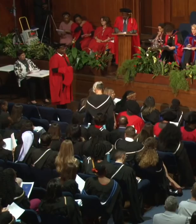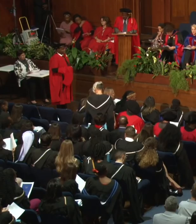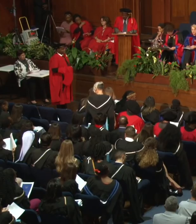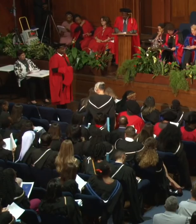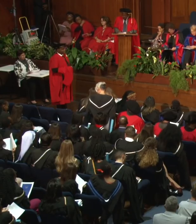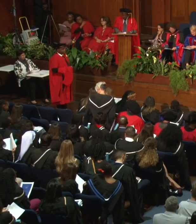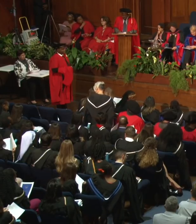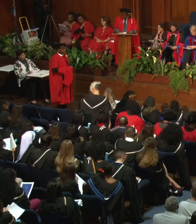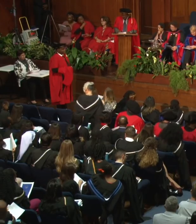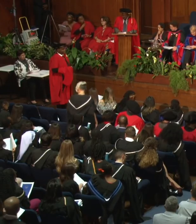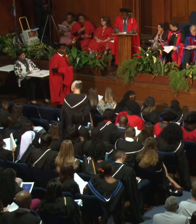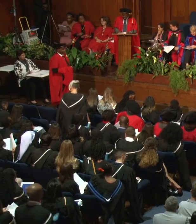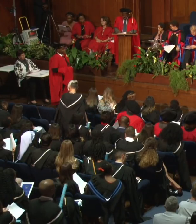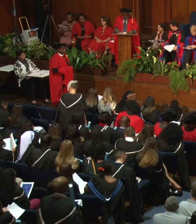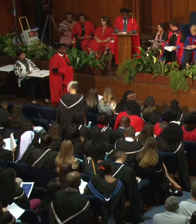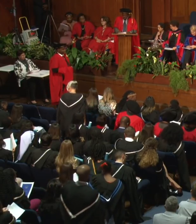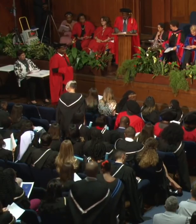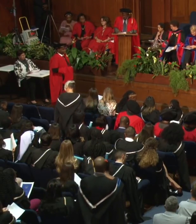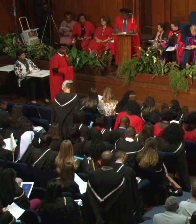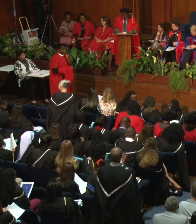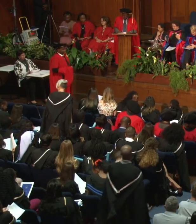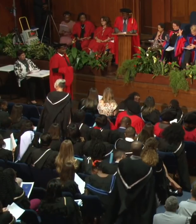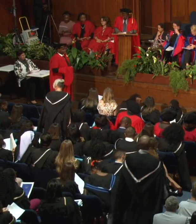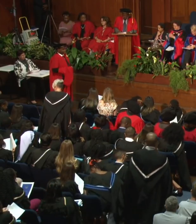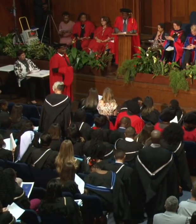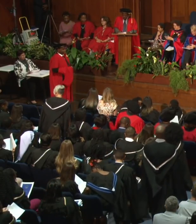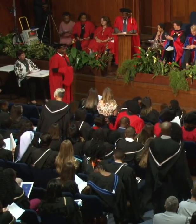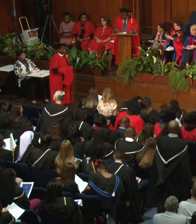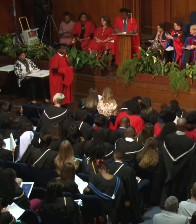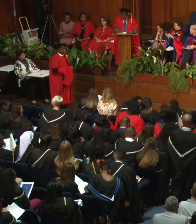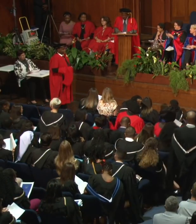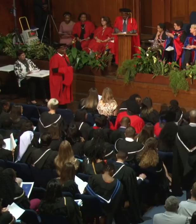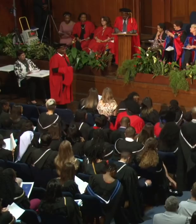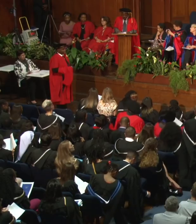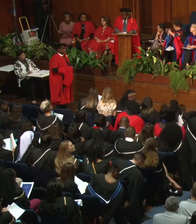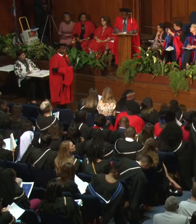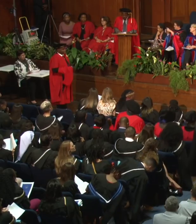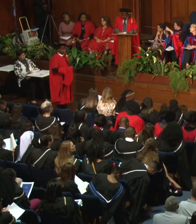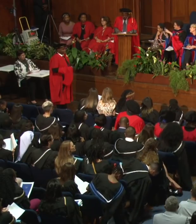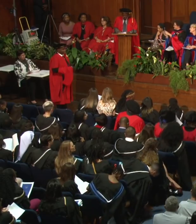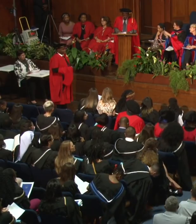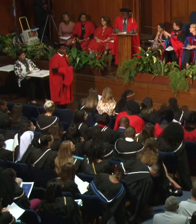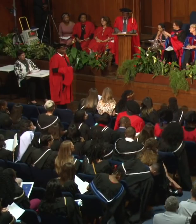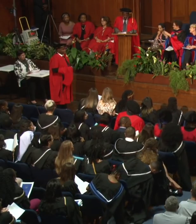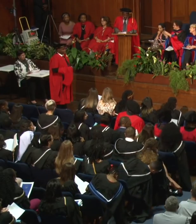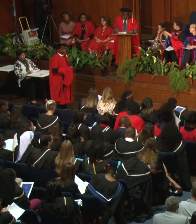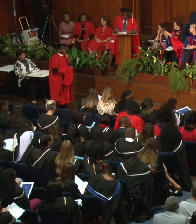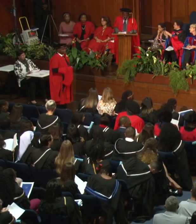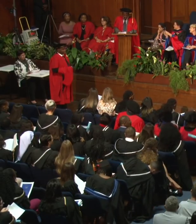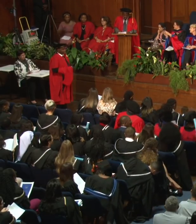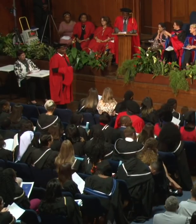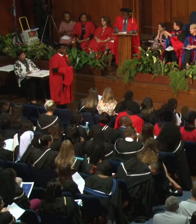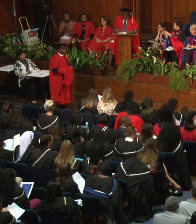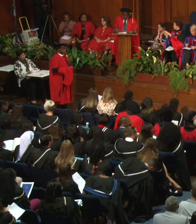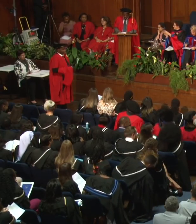to protect investors' assets and to enhance respect for contracts by all parties to public-private partnership arrangements in